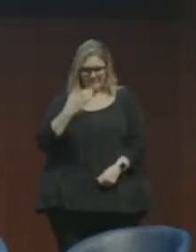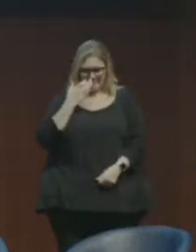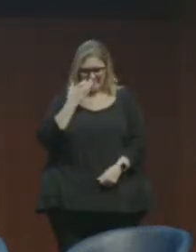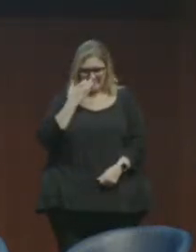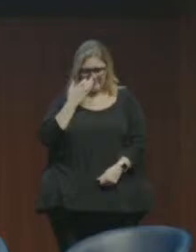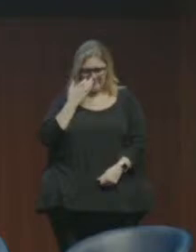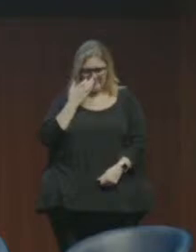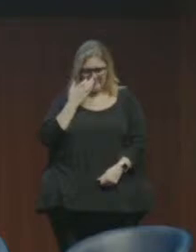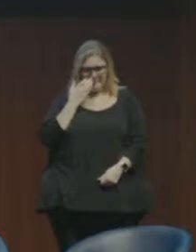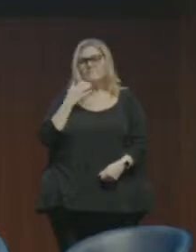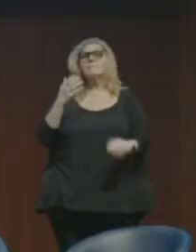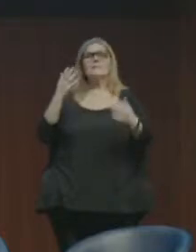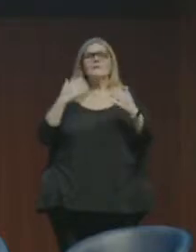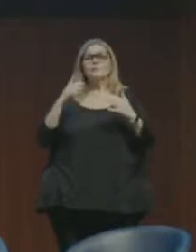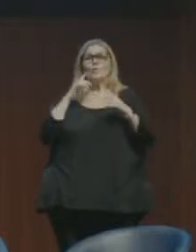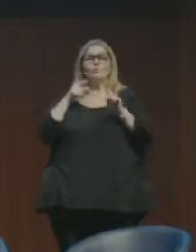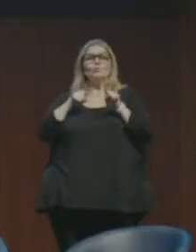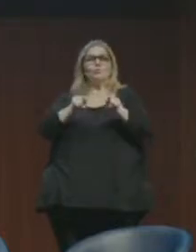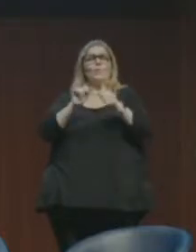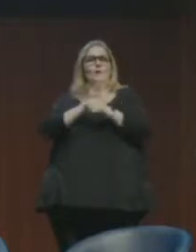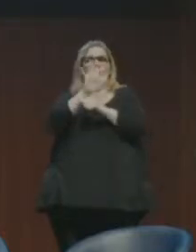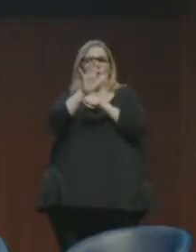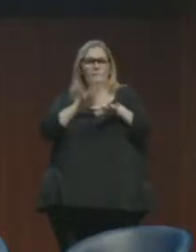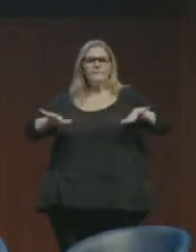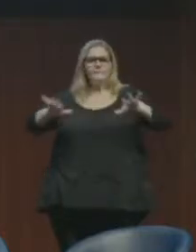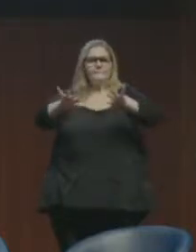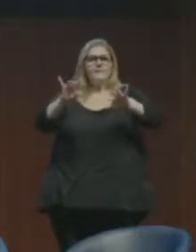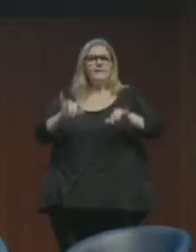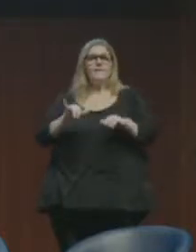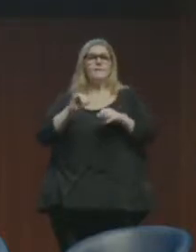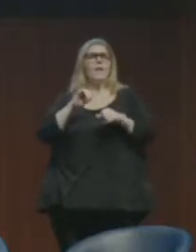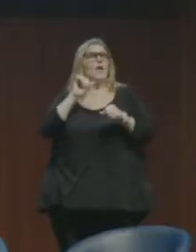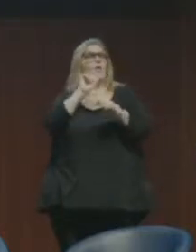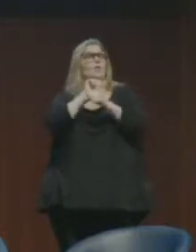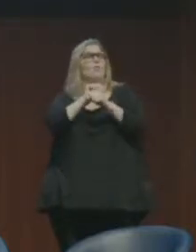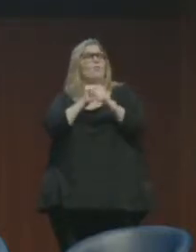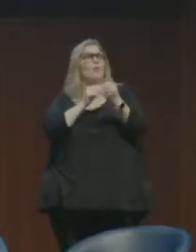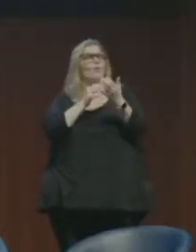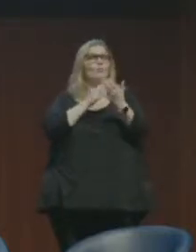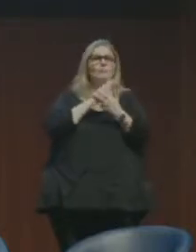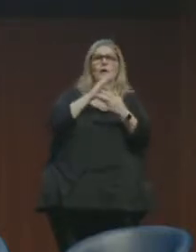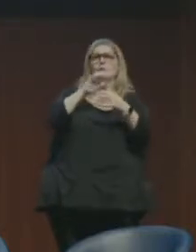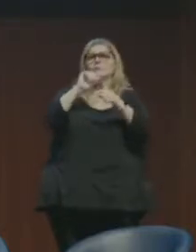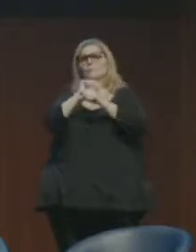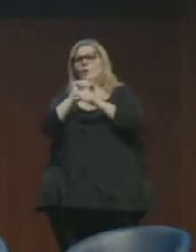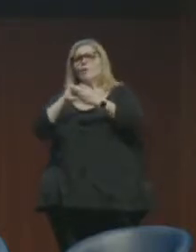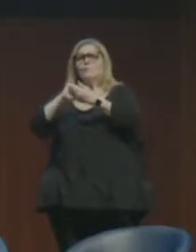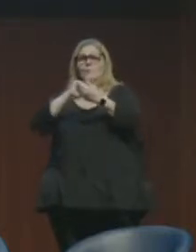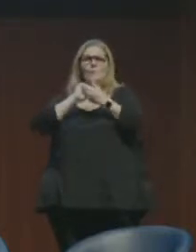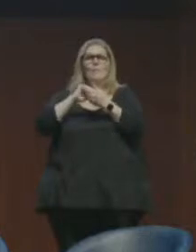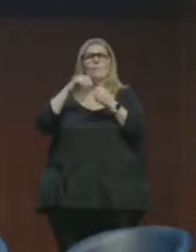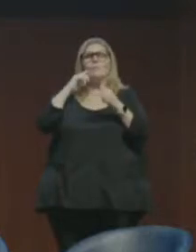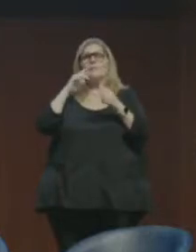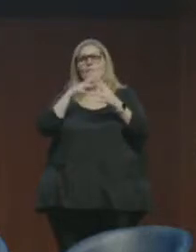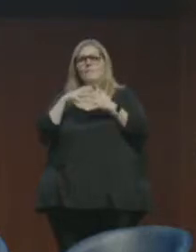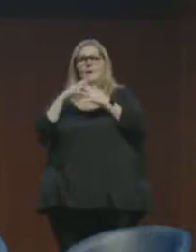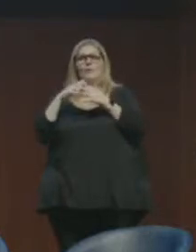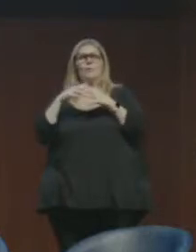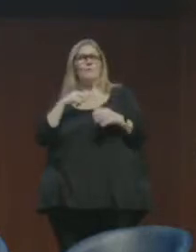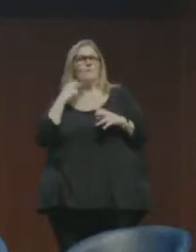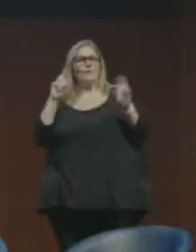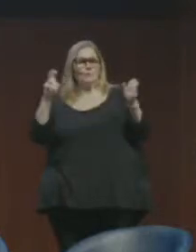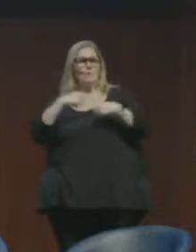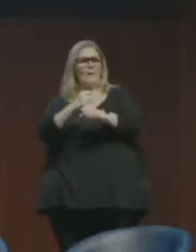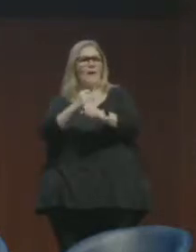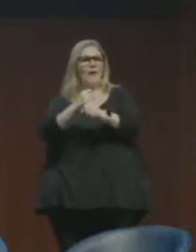So in the heights of the COVID pandemic, the Worker Writers School, in collaboration with Pen American World Voices, we